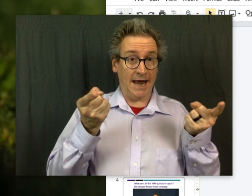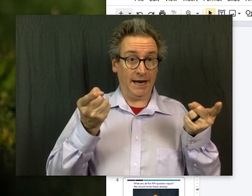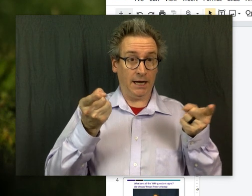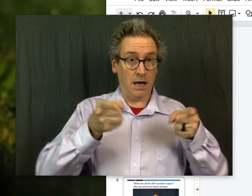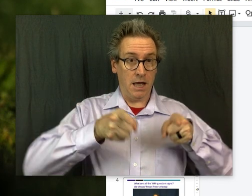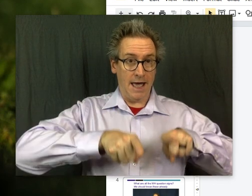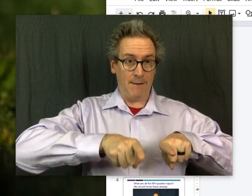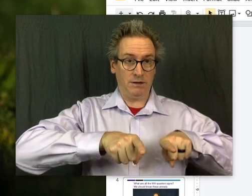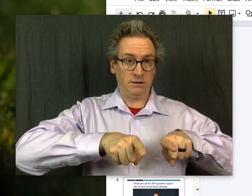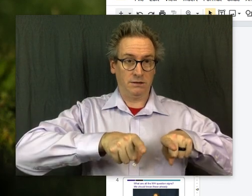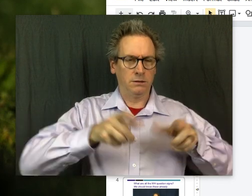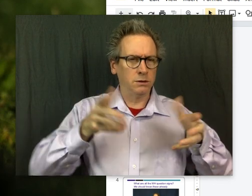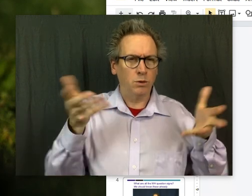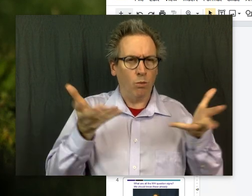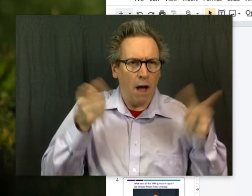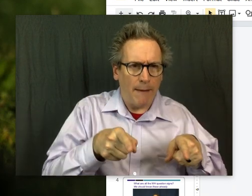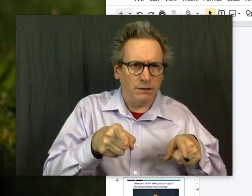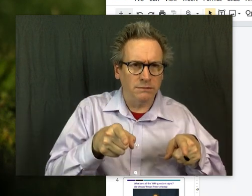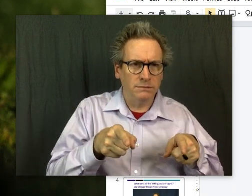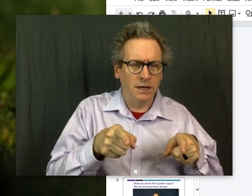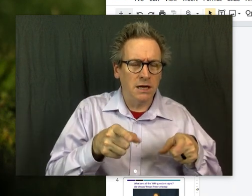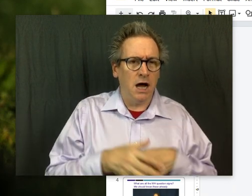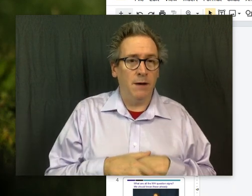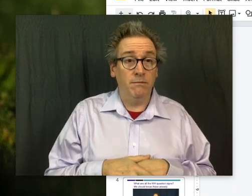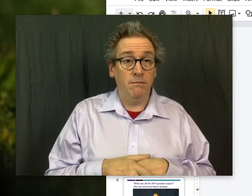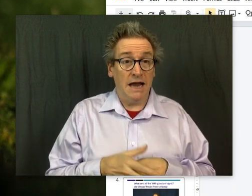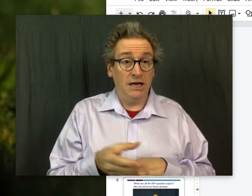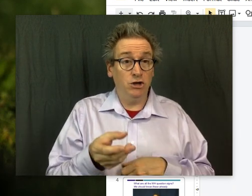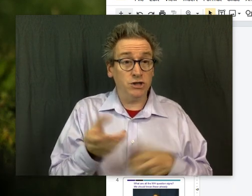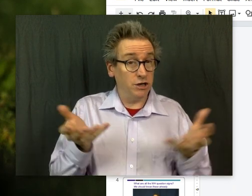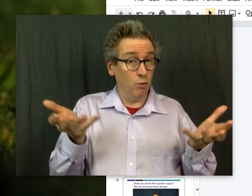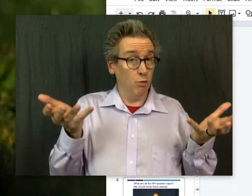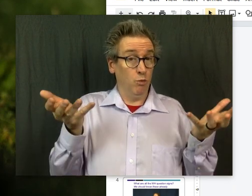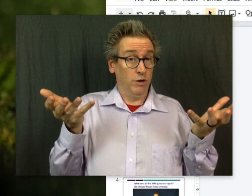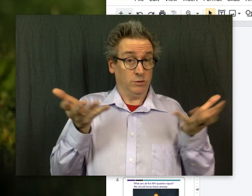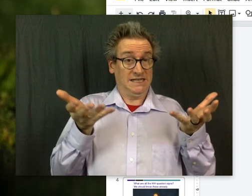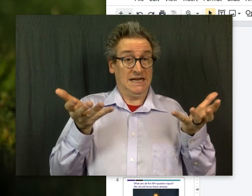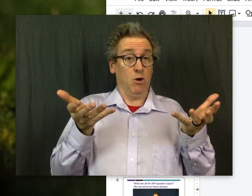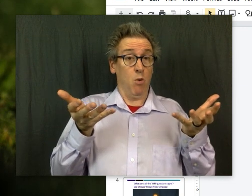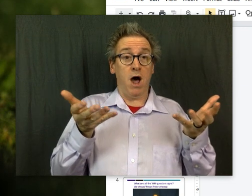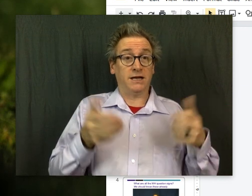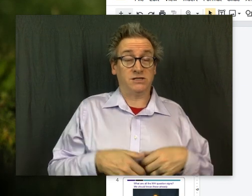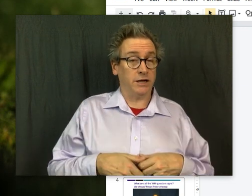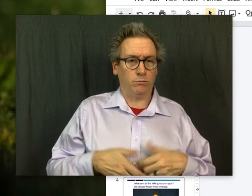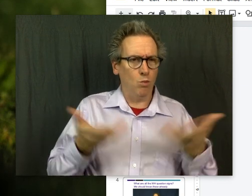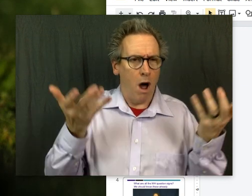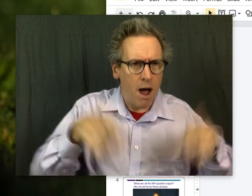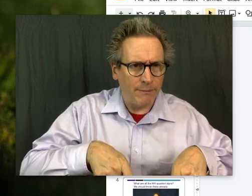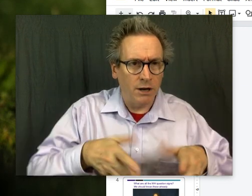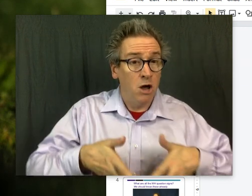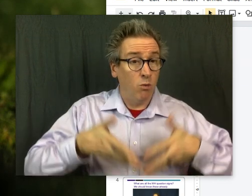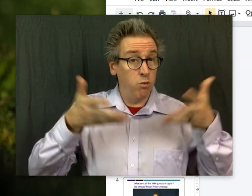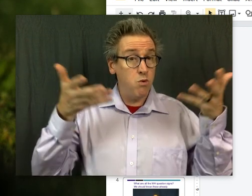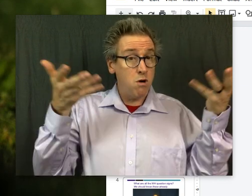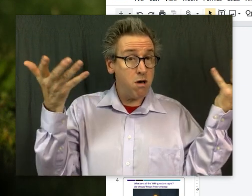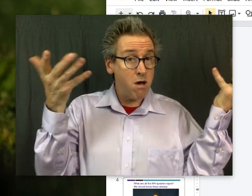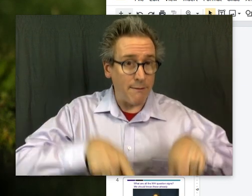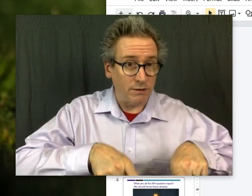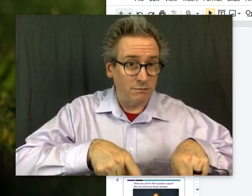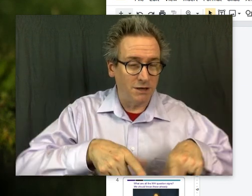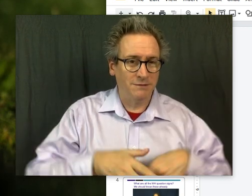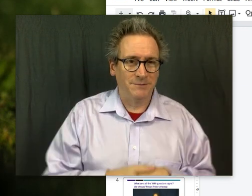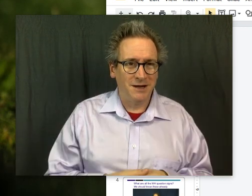and adding happened. What happened? And usually we don't see the what. It's like, happened.